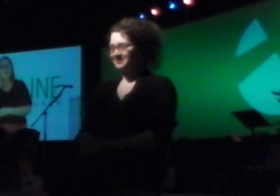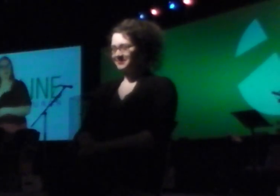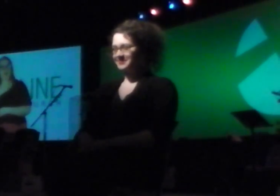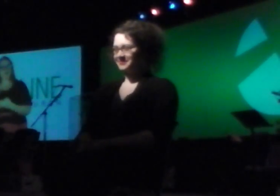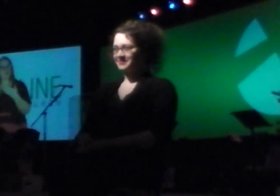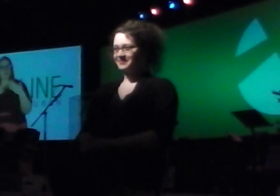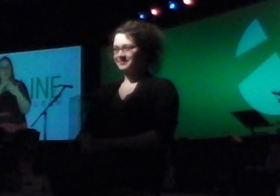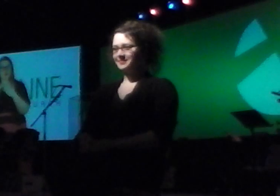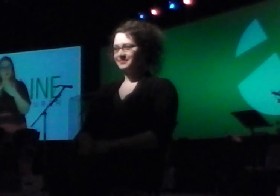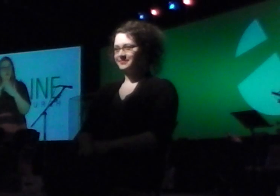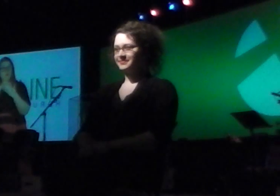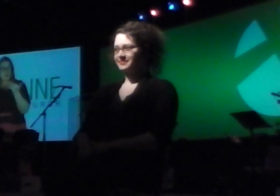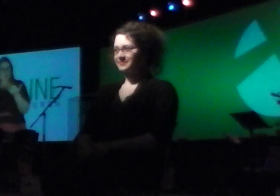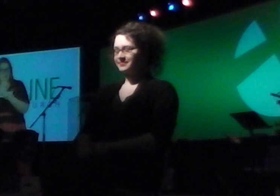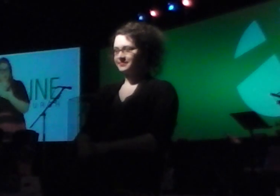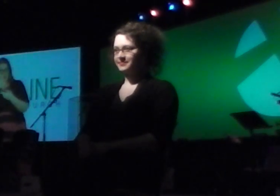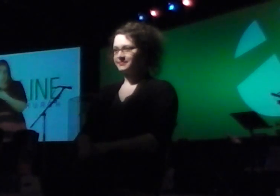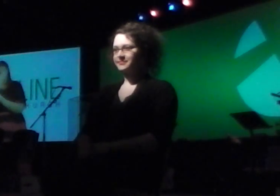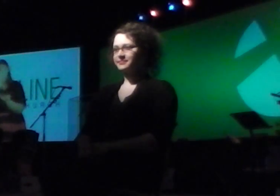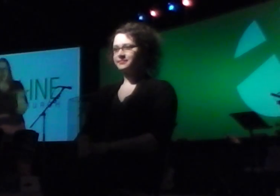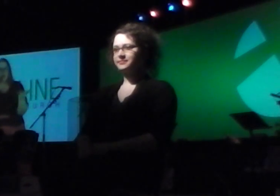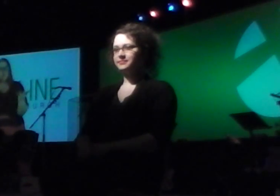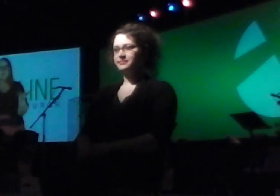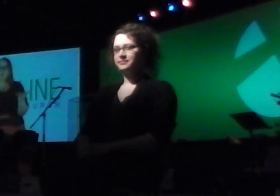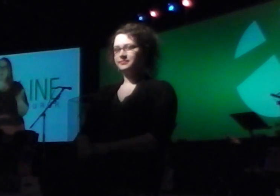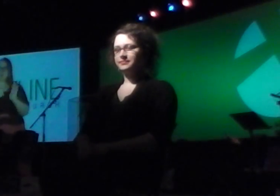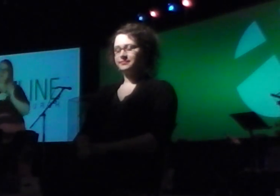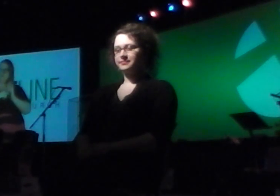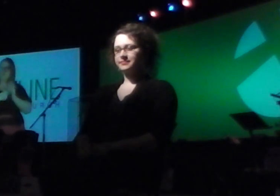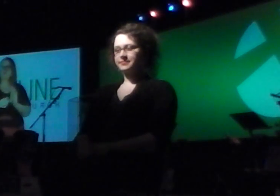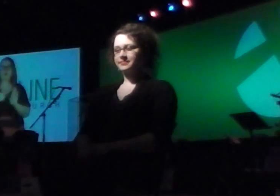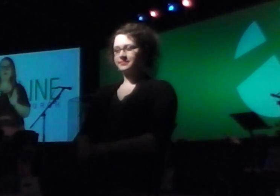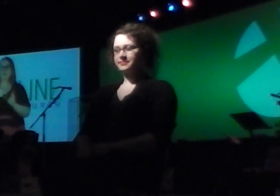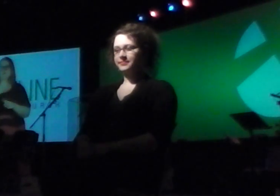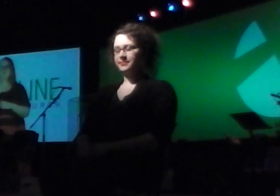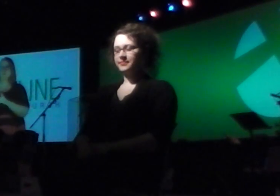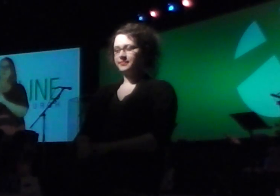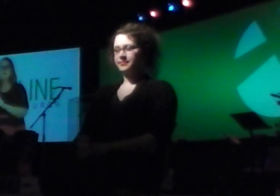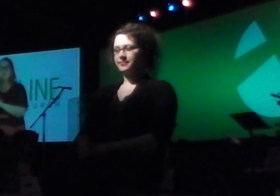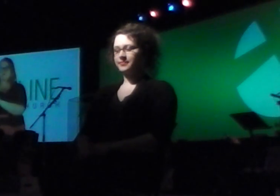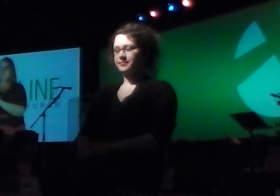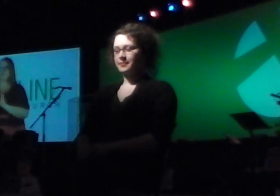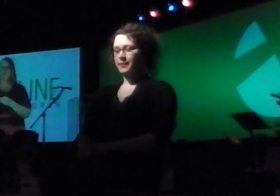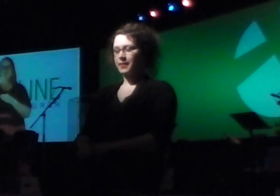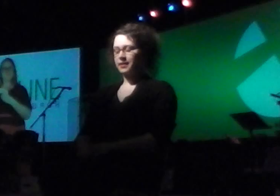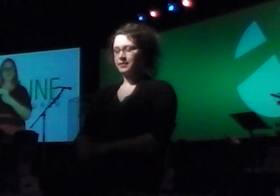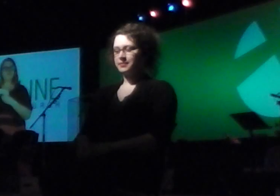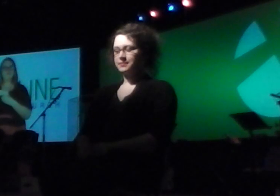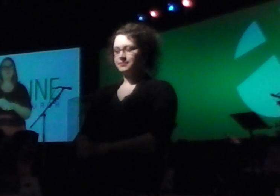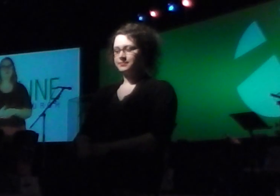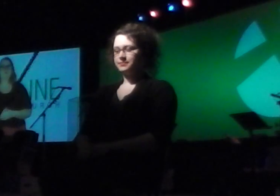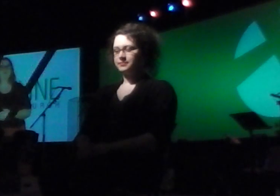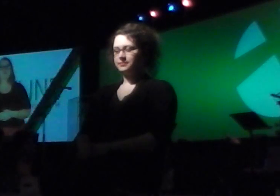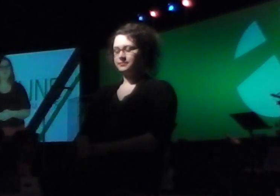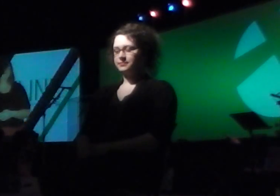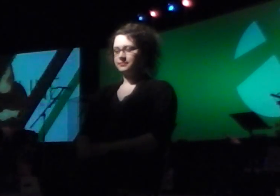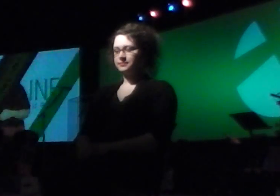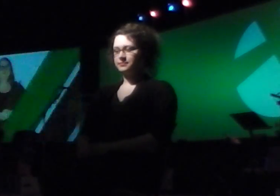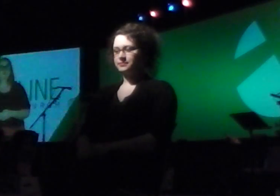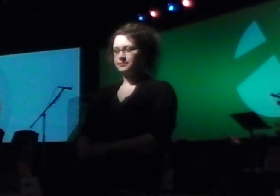and hard of hearing community. So for announcements this week, we really want to show you how we embrace this part of the Frontline ministry.